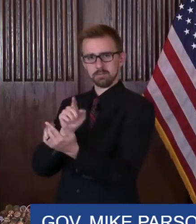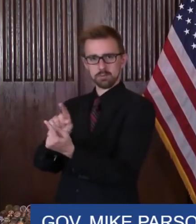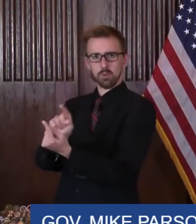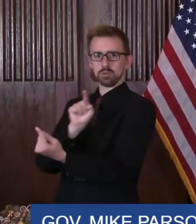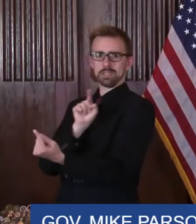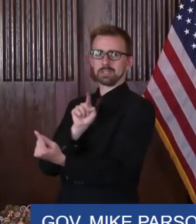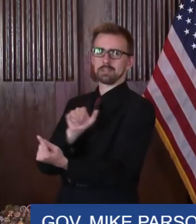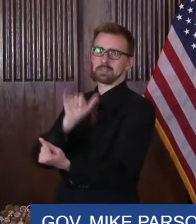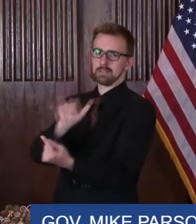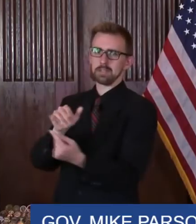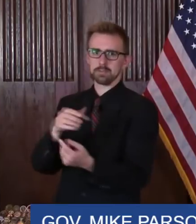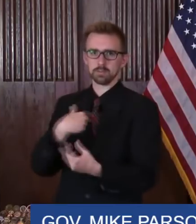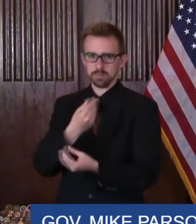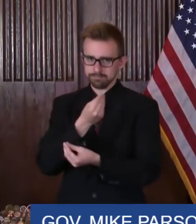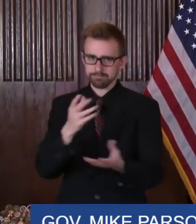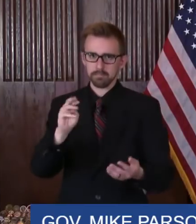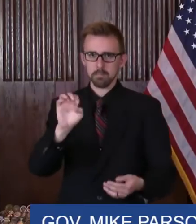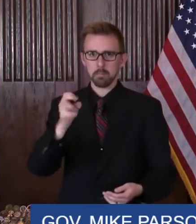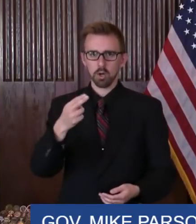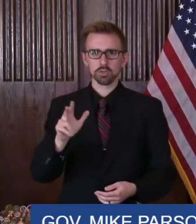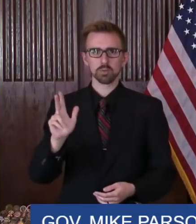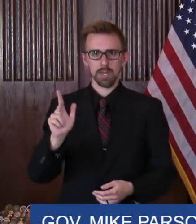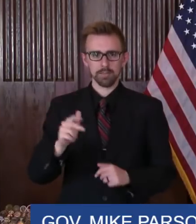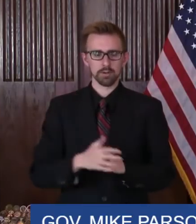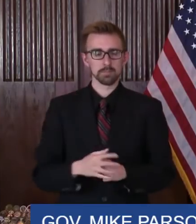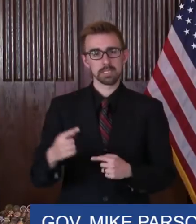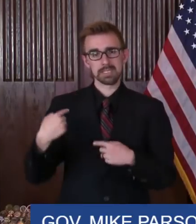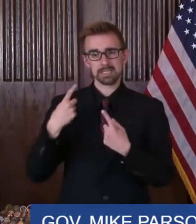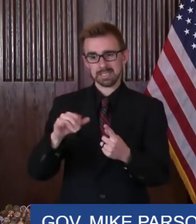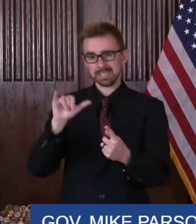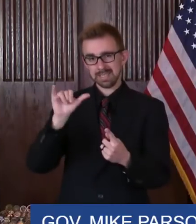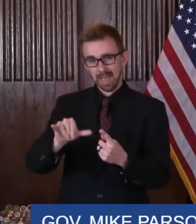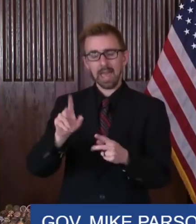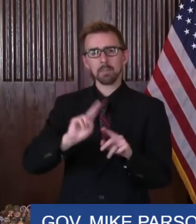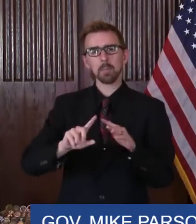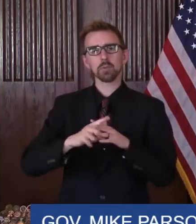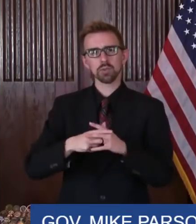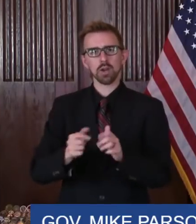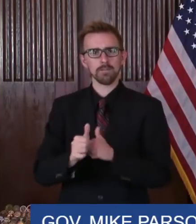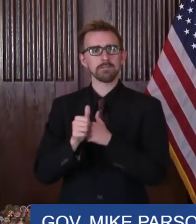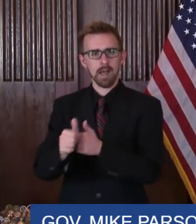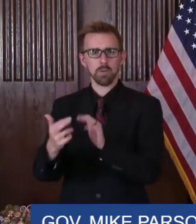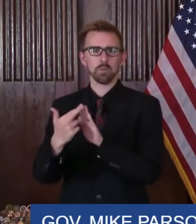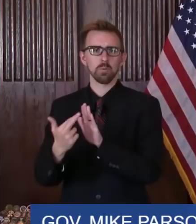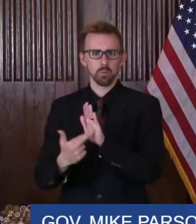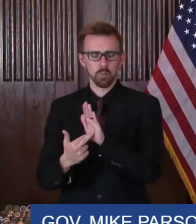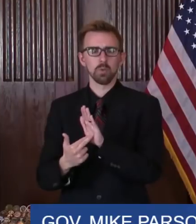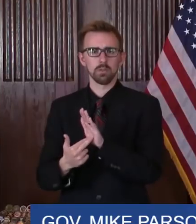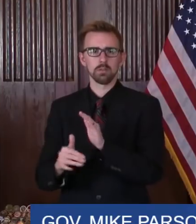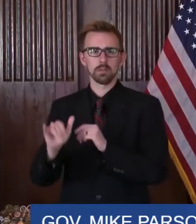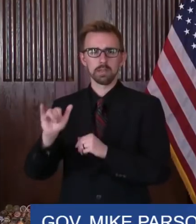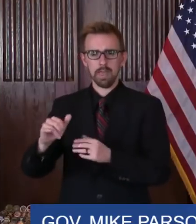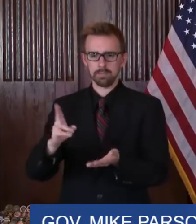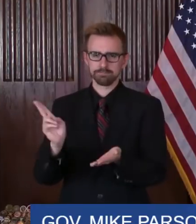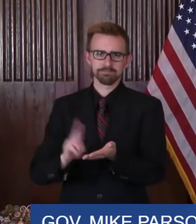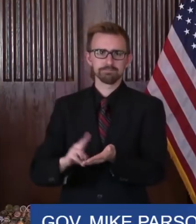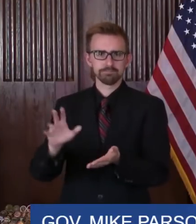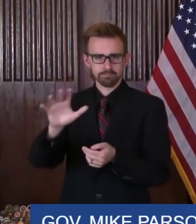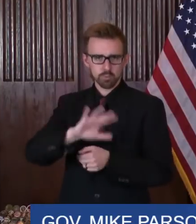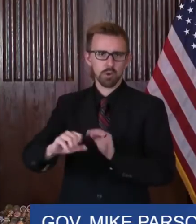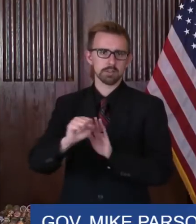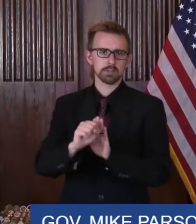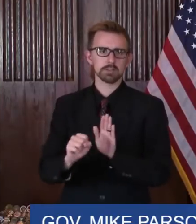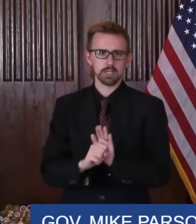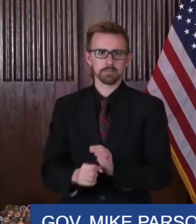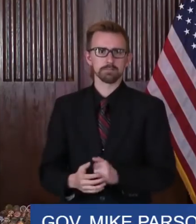the 23rd. I think since that time, people have started abiding by that rule, by that regulation all over the state of